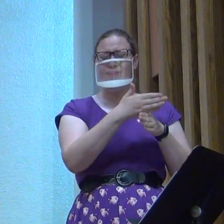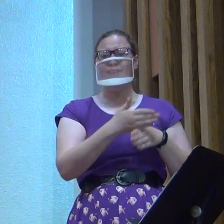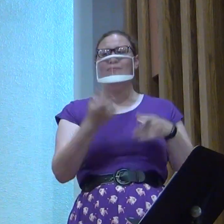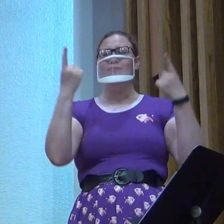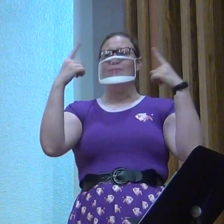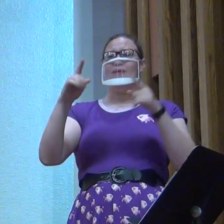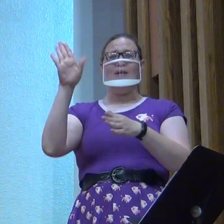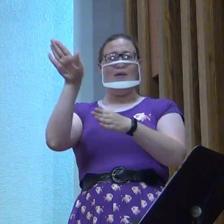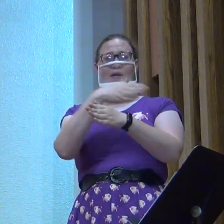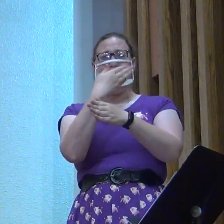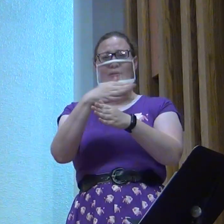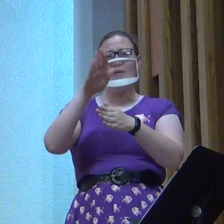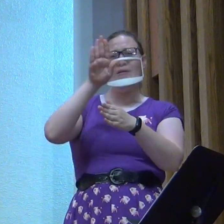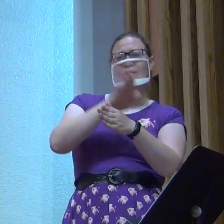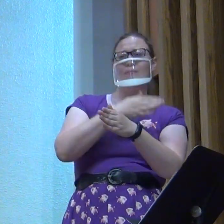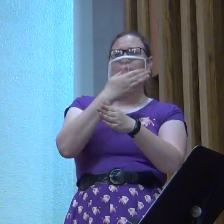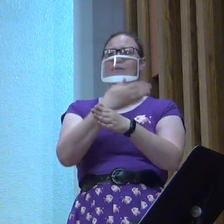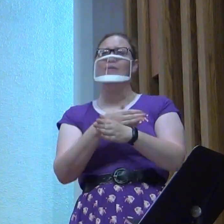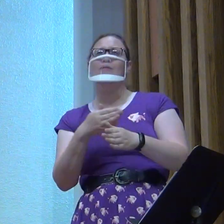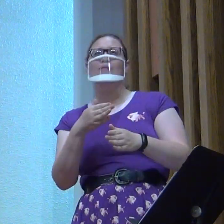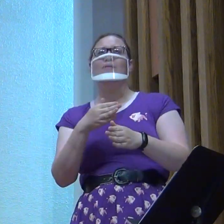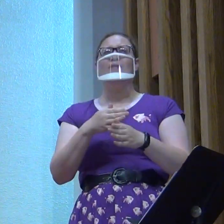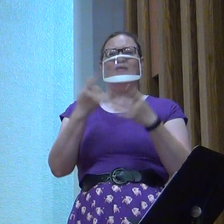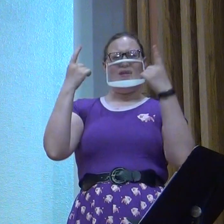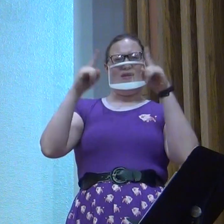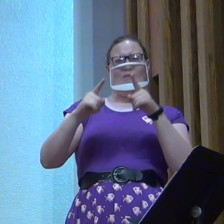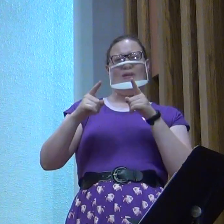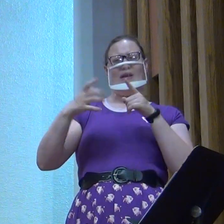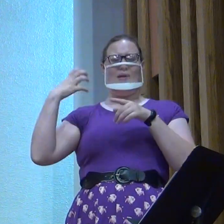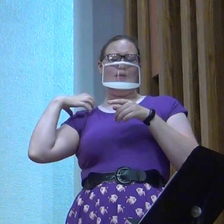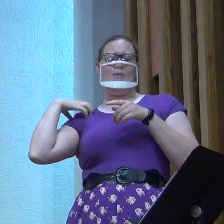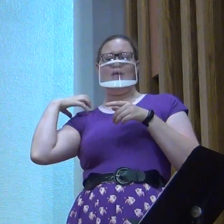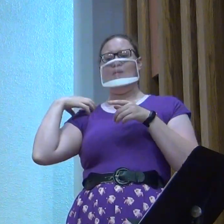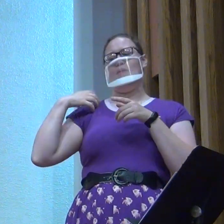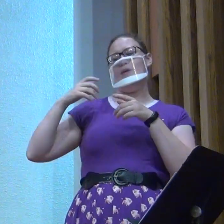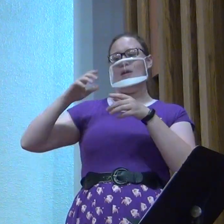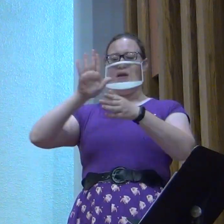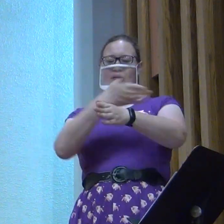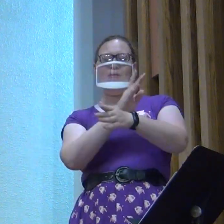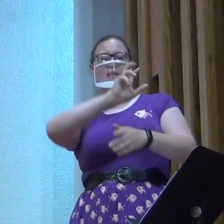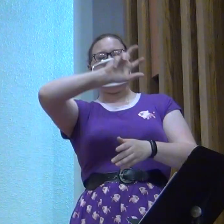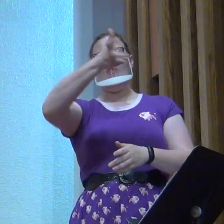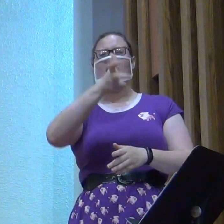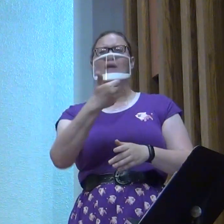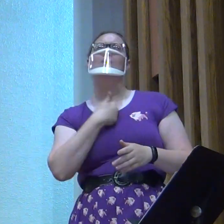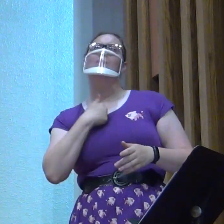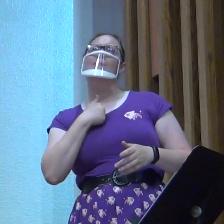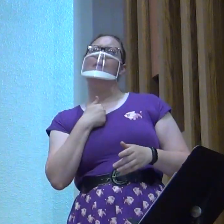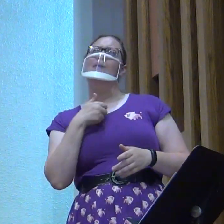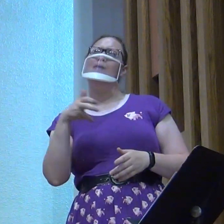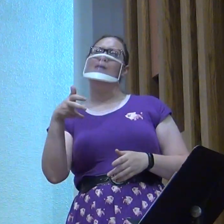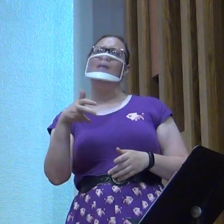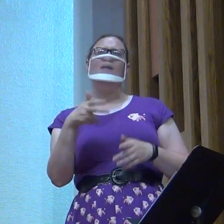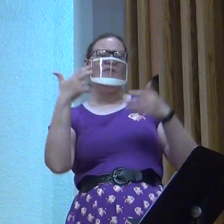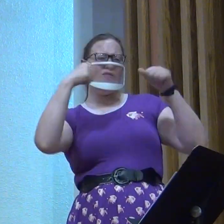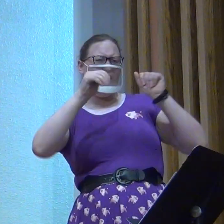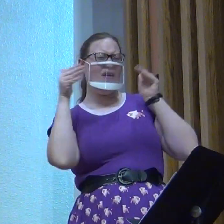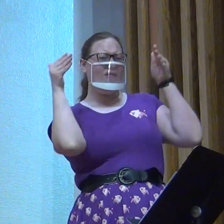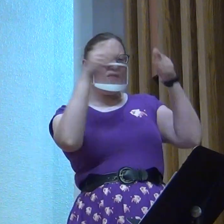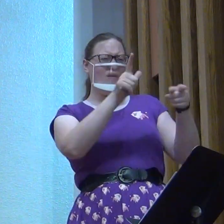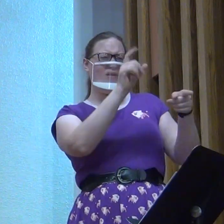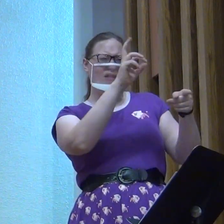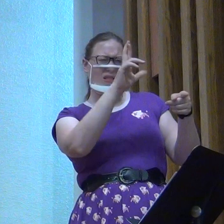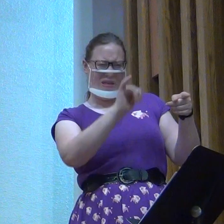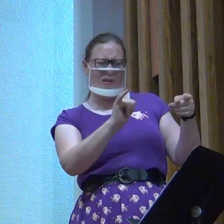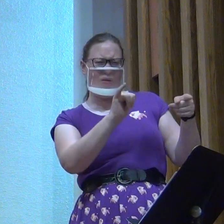sometimes the manager turns up the music just a little too loud. And I was concentrating on what Larry was saying